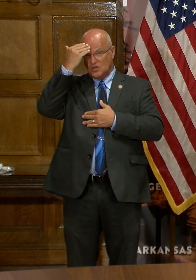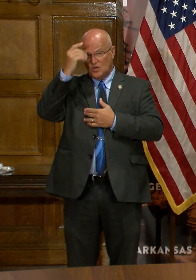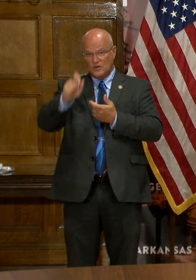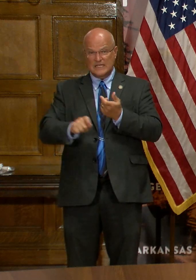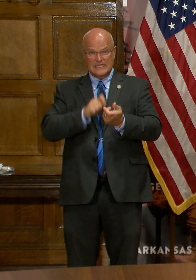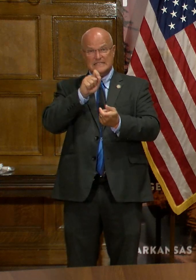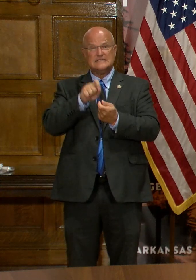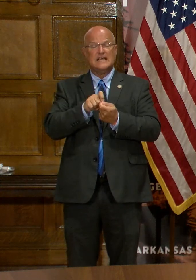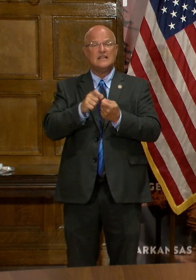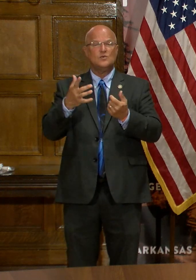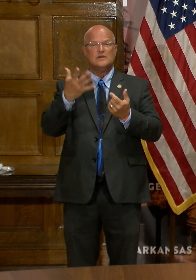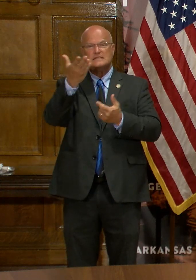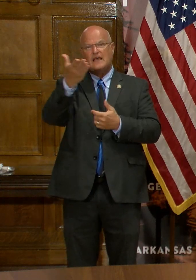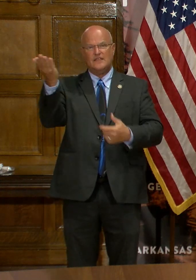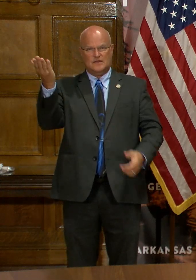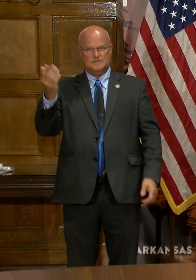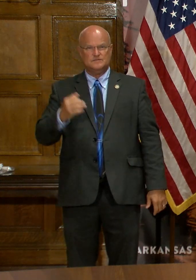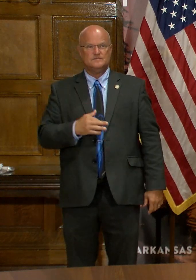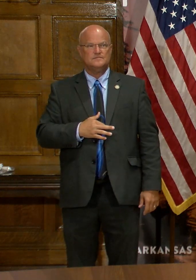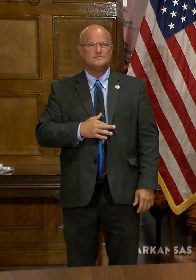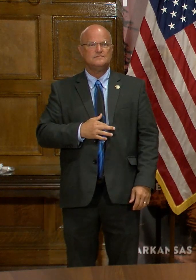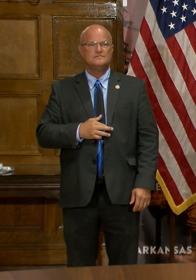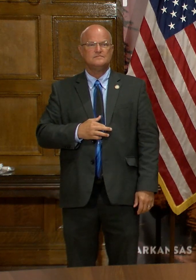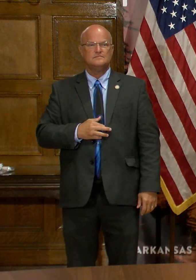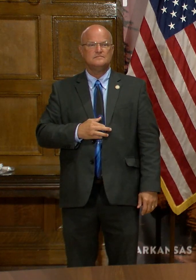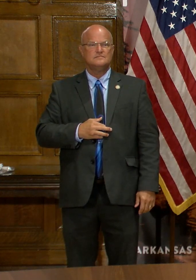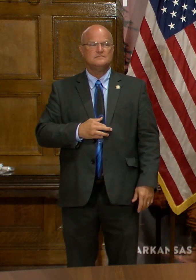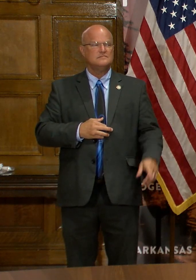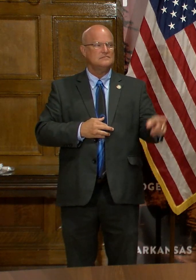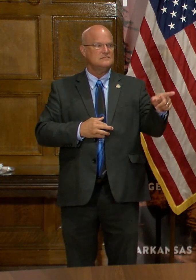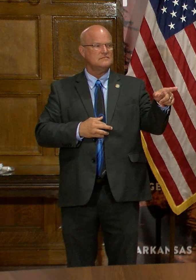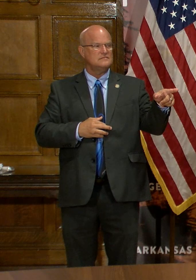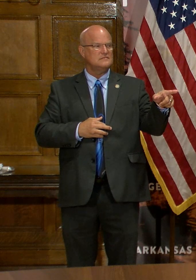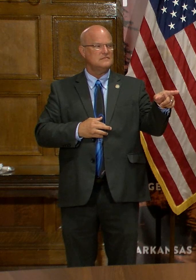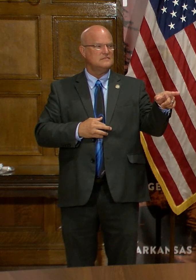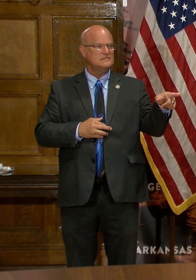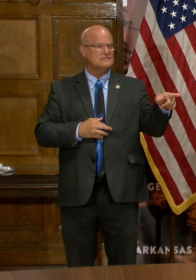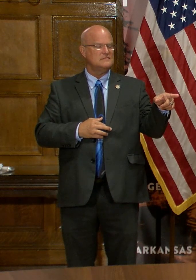exactly what's out there. Leslie?